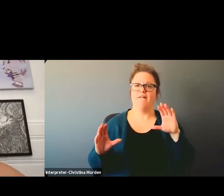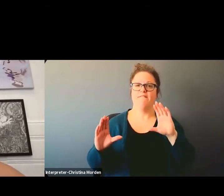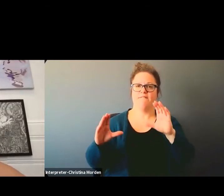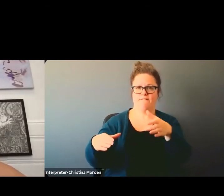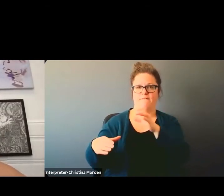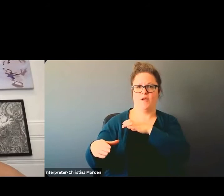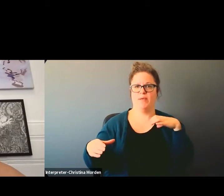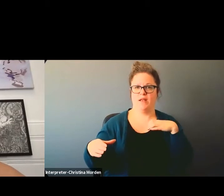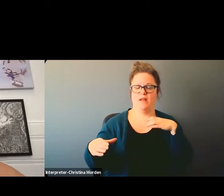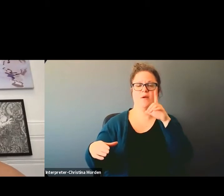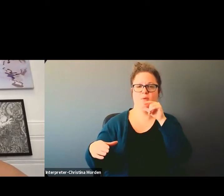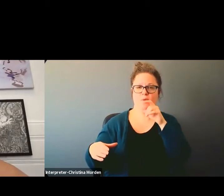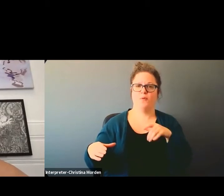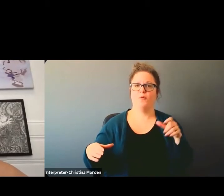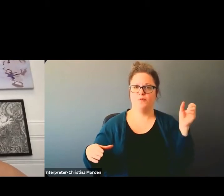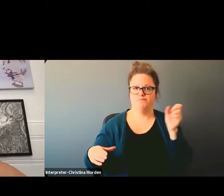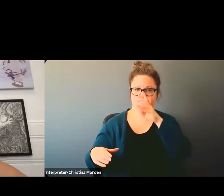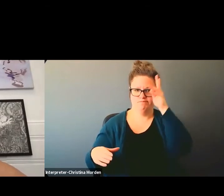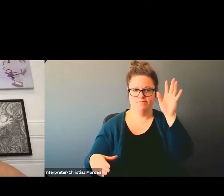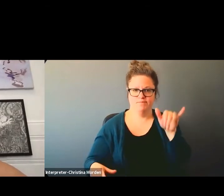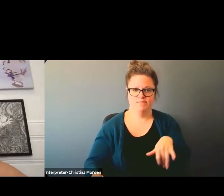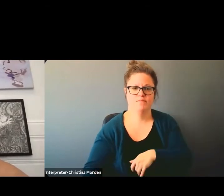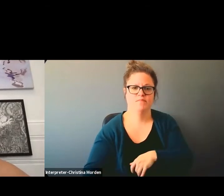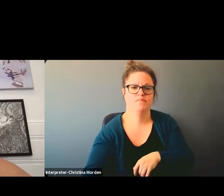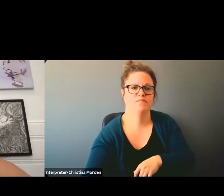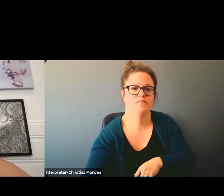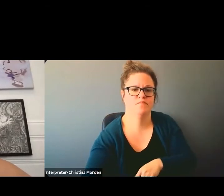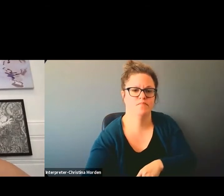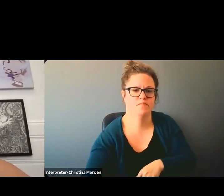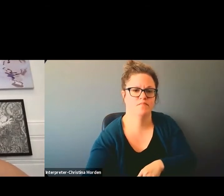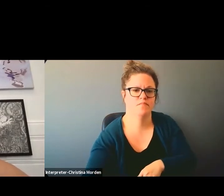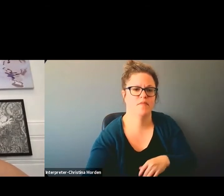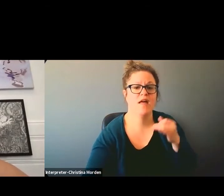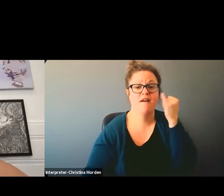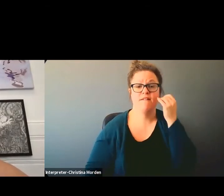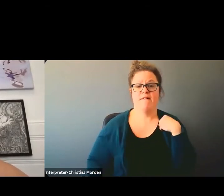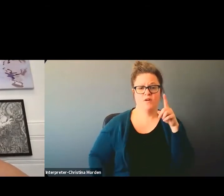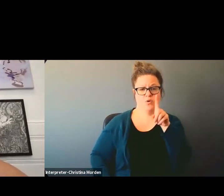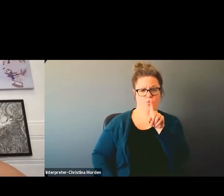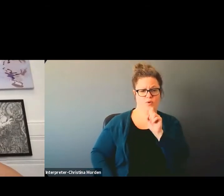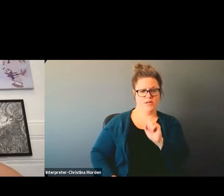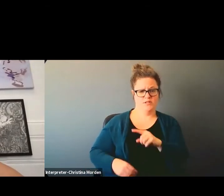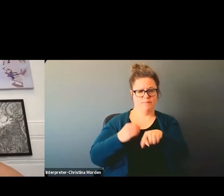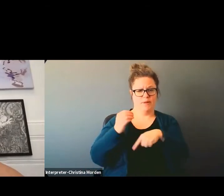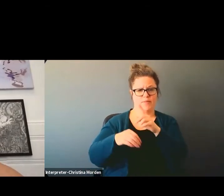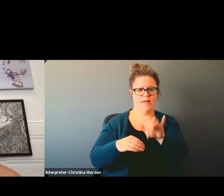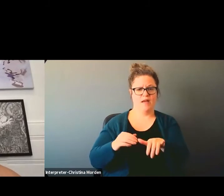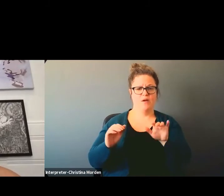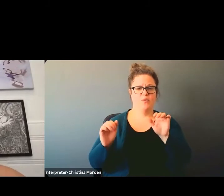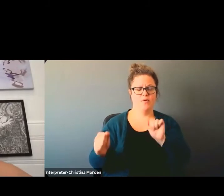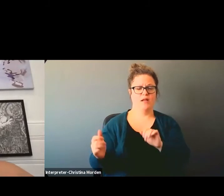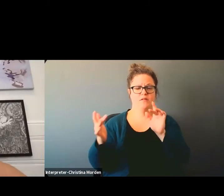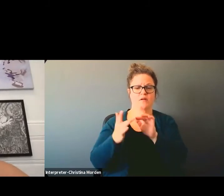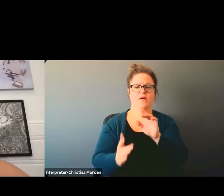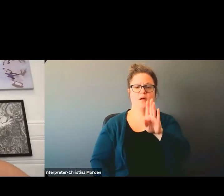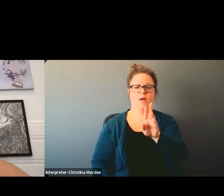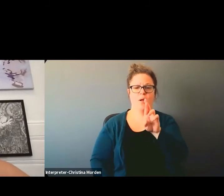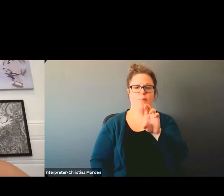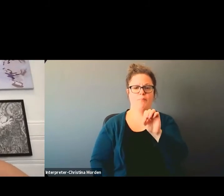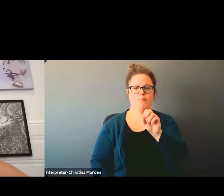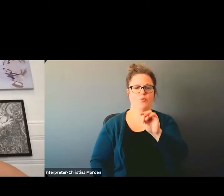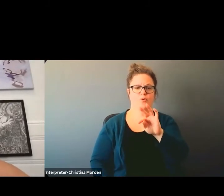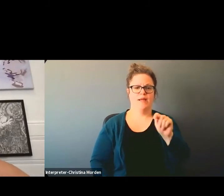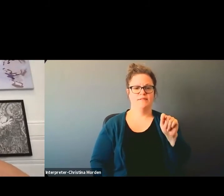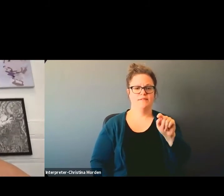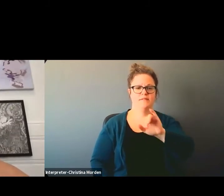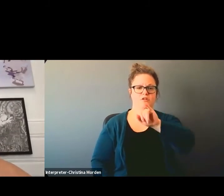is the Community and Education Engagement Manager, has welcomed questions. His contact information will be in the